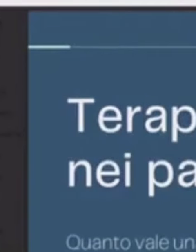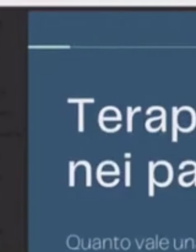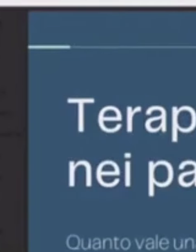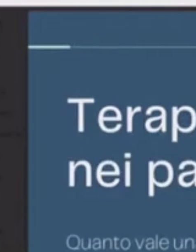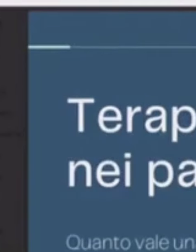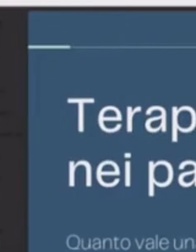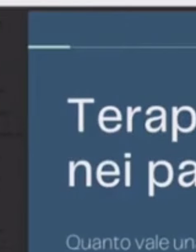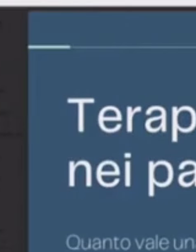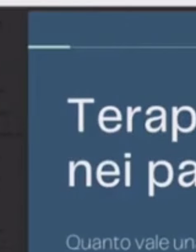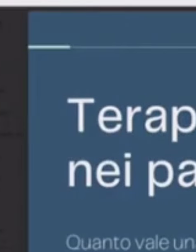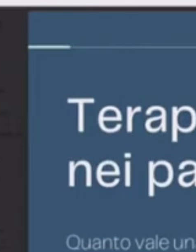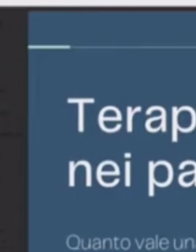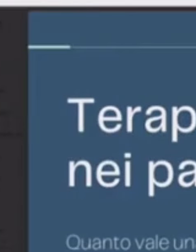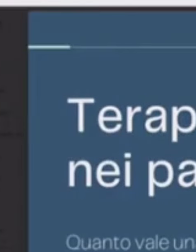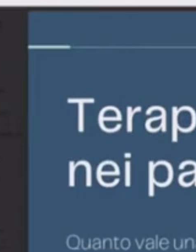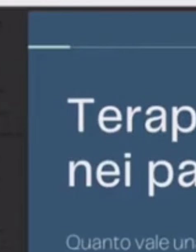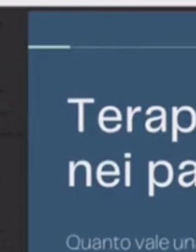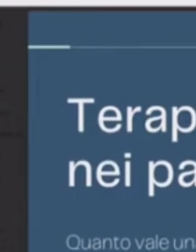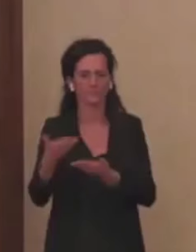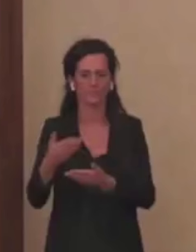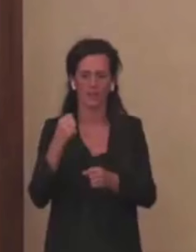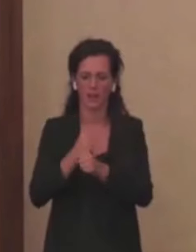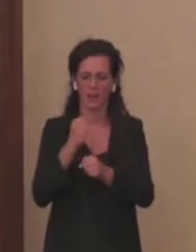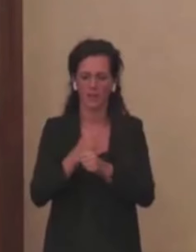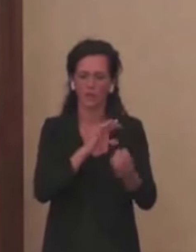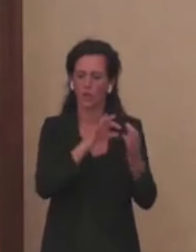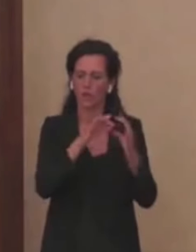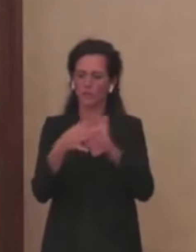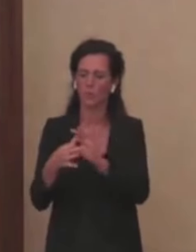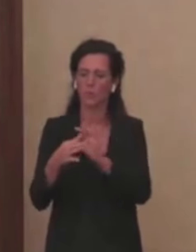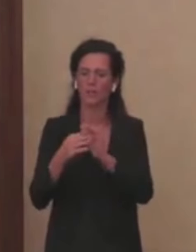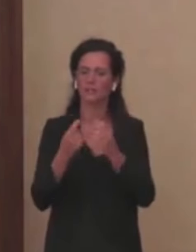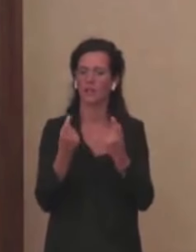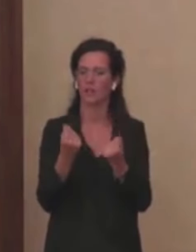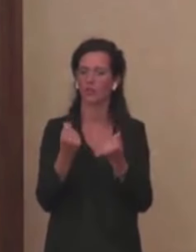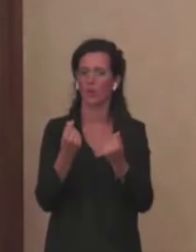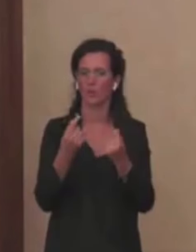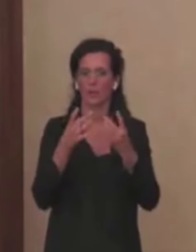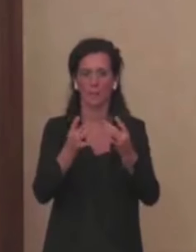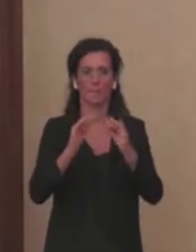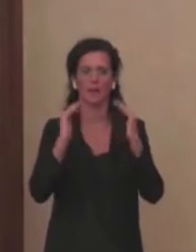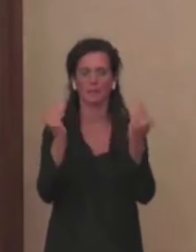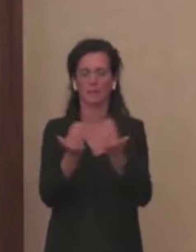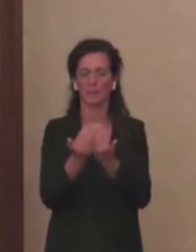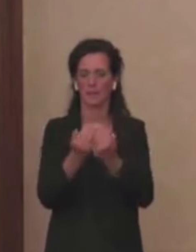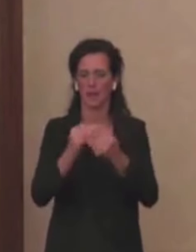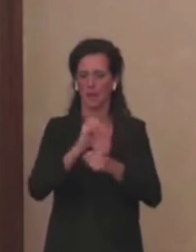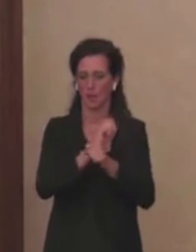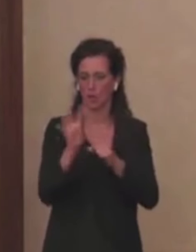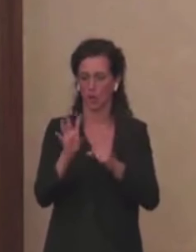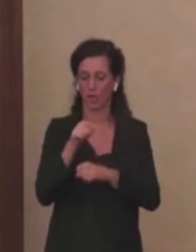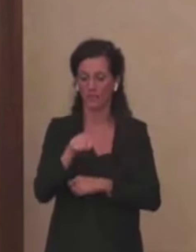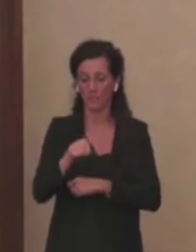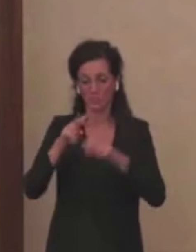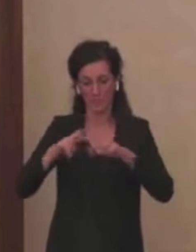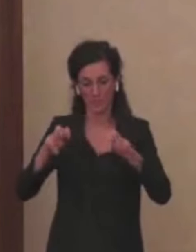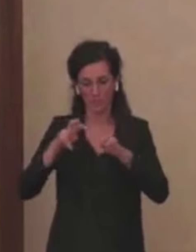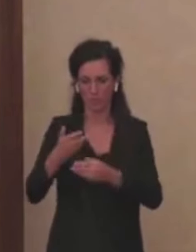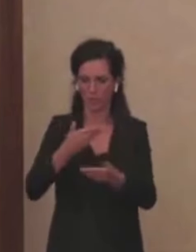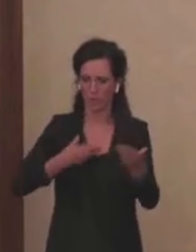it is a pleasure to illustrate the consequences of the pandemic.